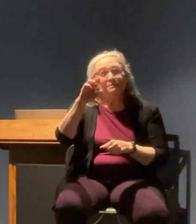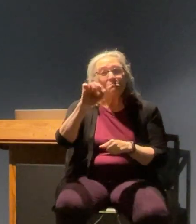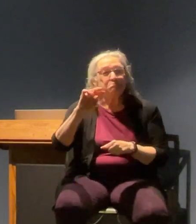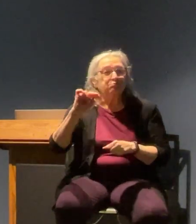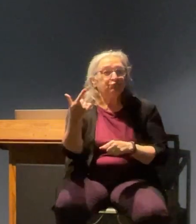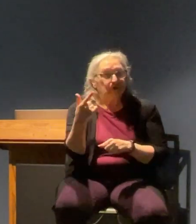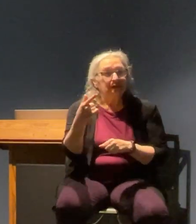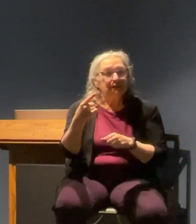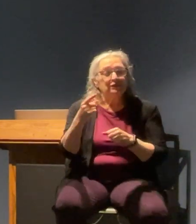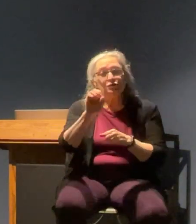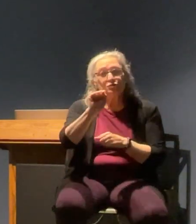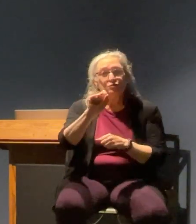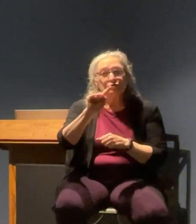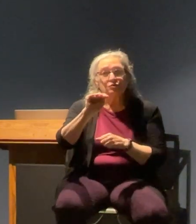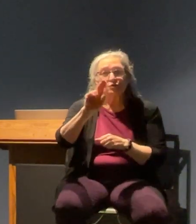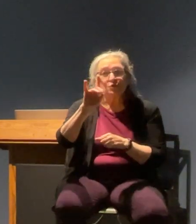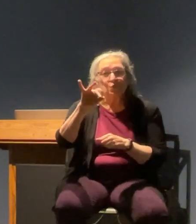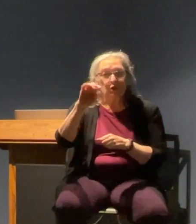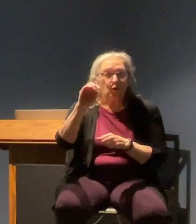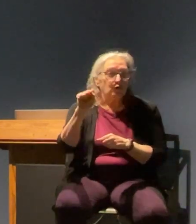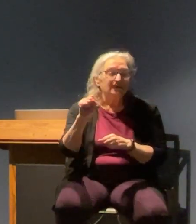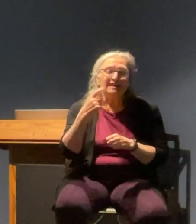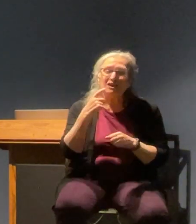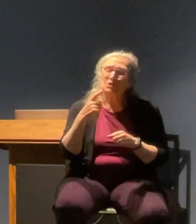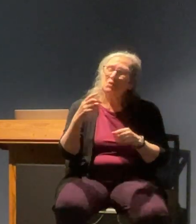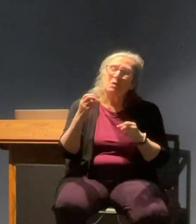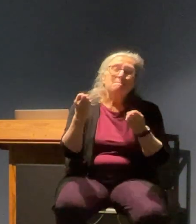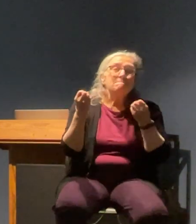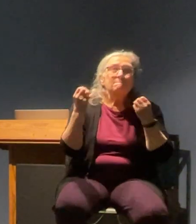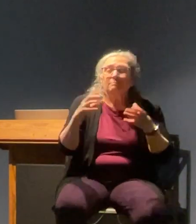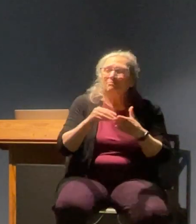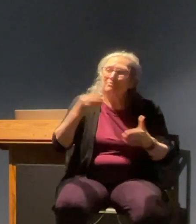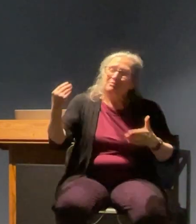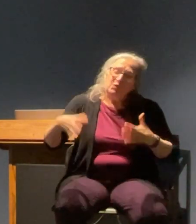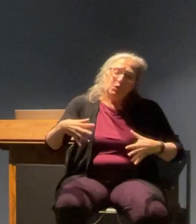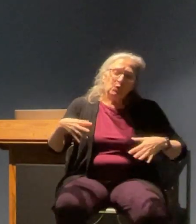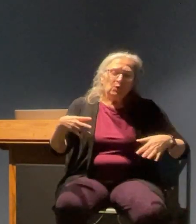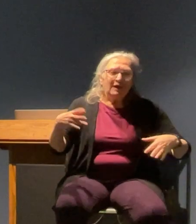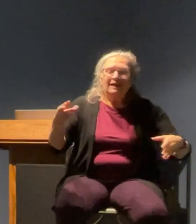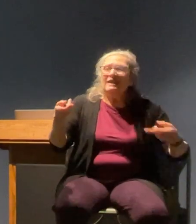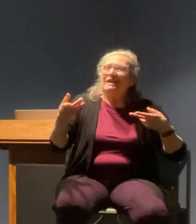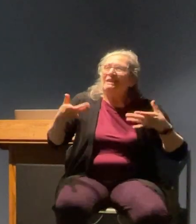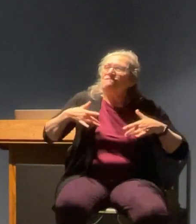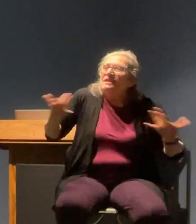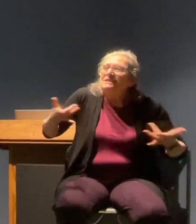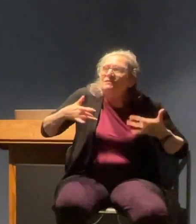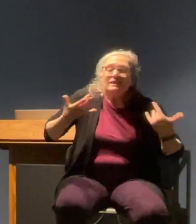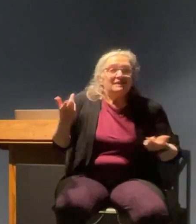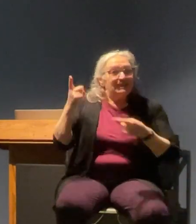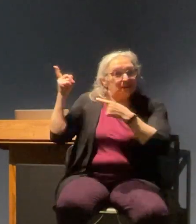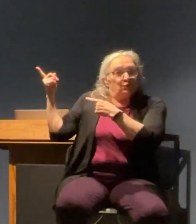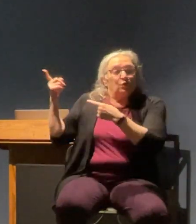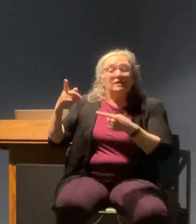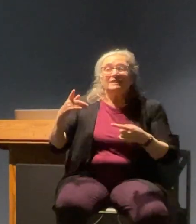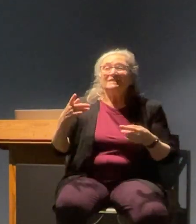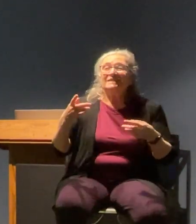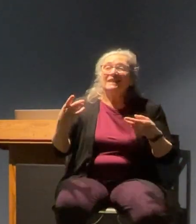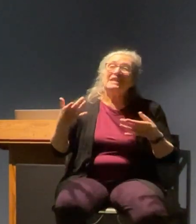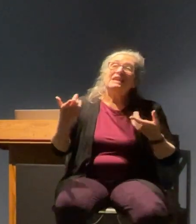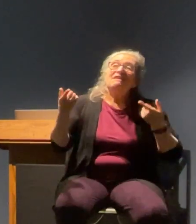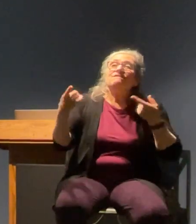events, multi-million-dollar events. And here I was participating, supervising an event by Vogue. You know, Vogue's a